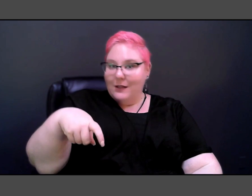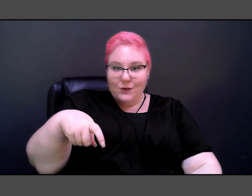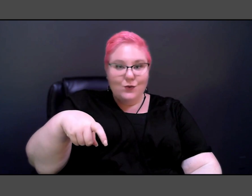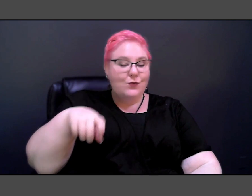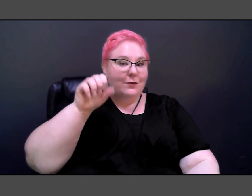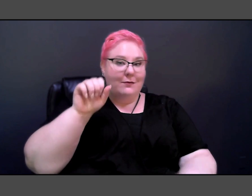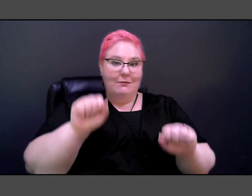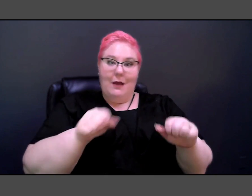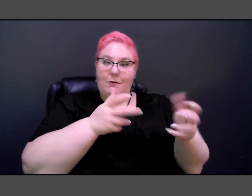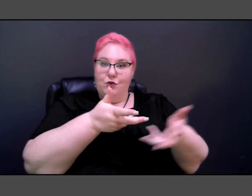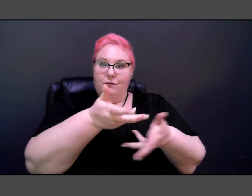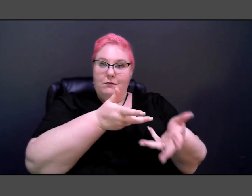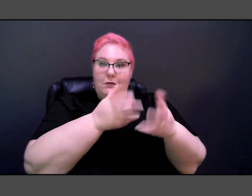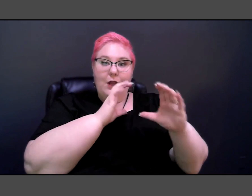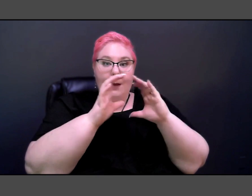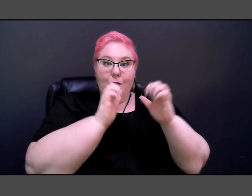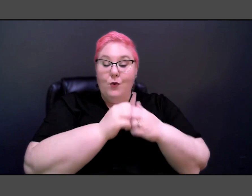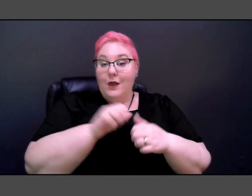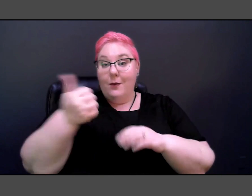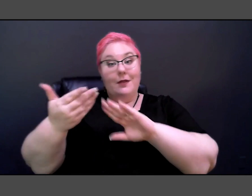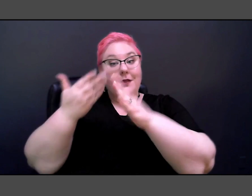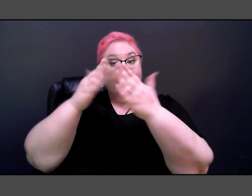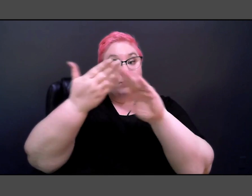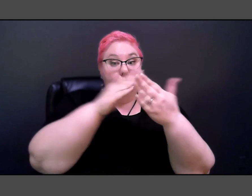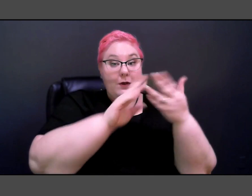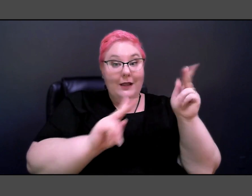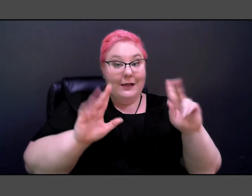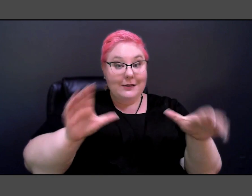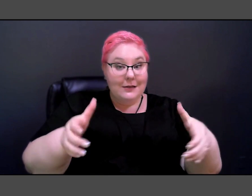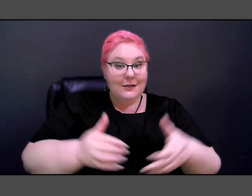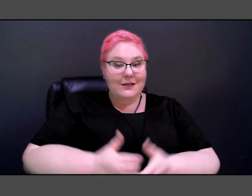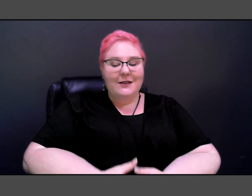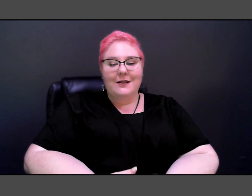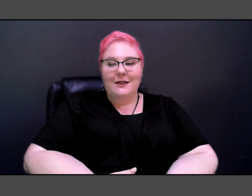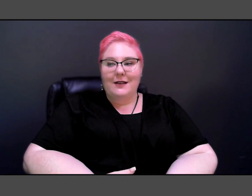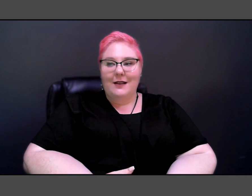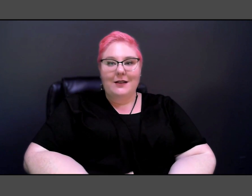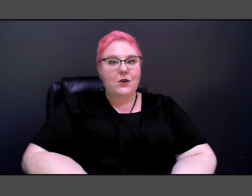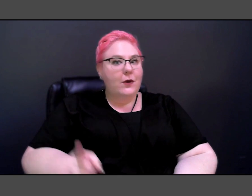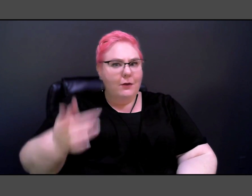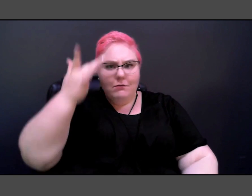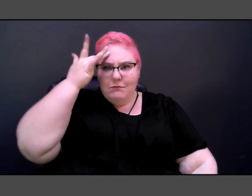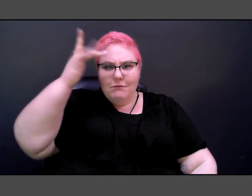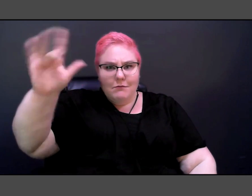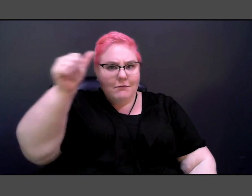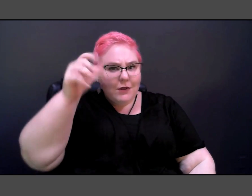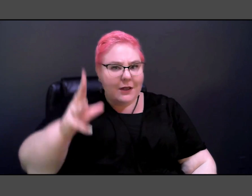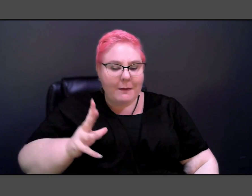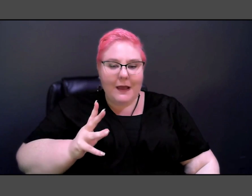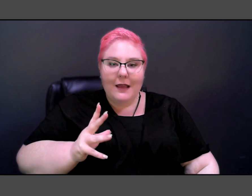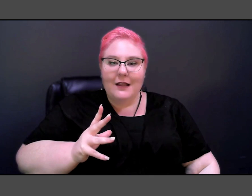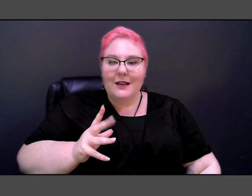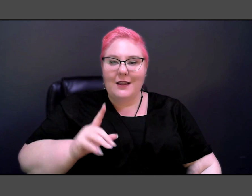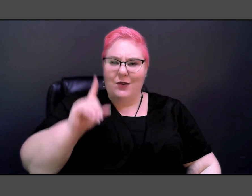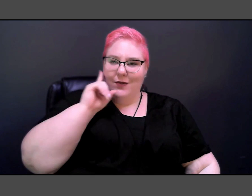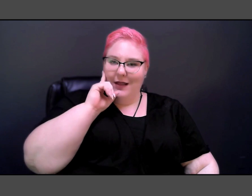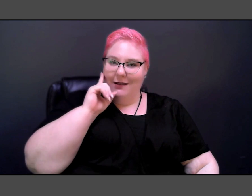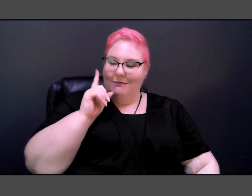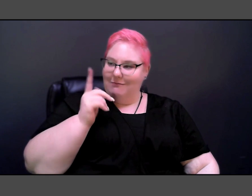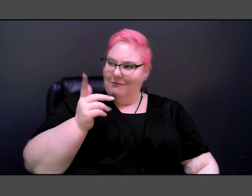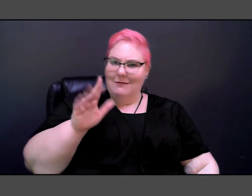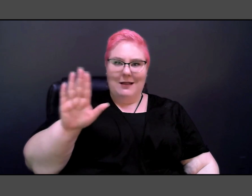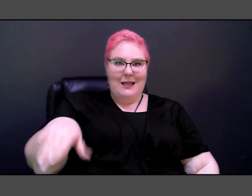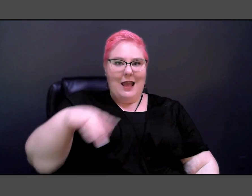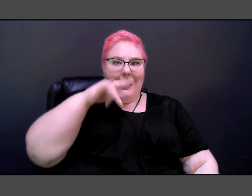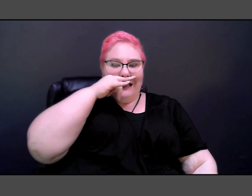other communities around. And so he was a brilliant man. And you think if we had a kid like that in our